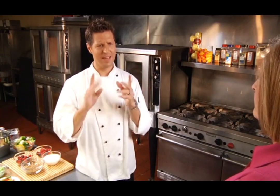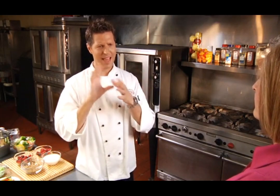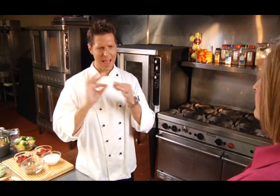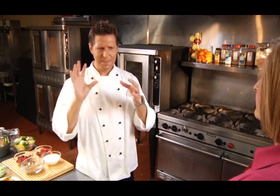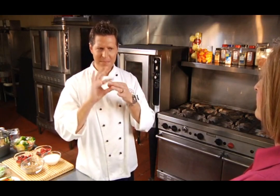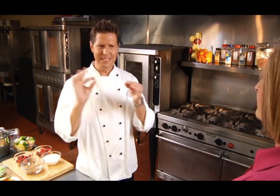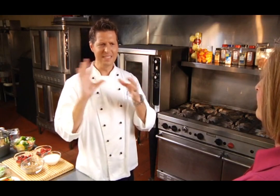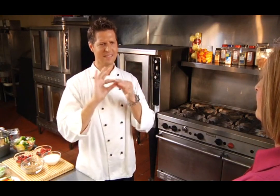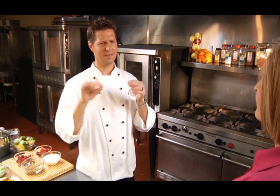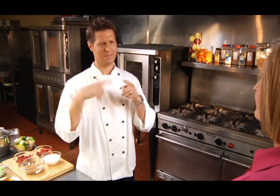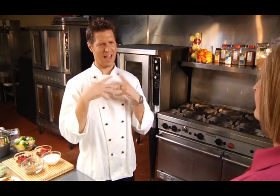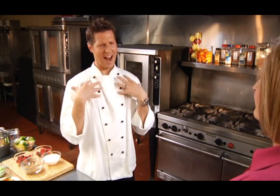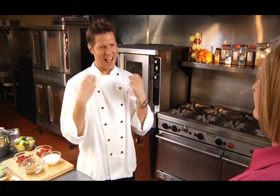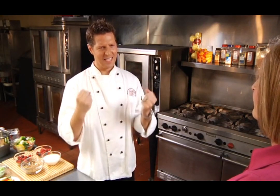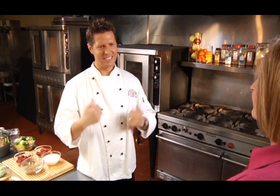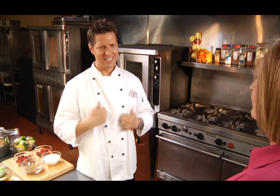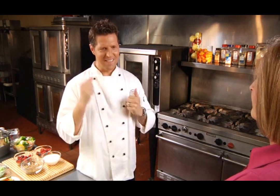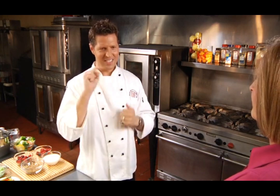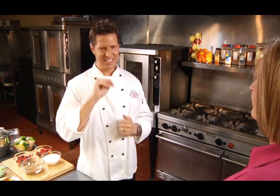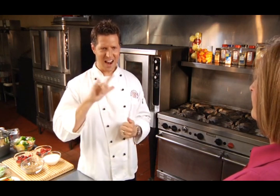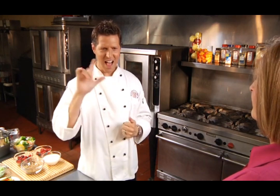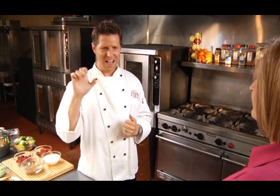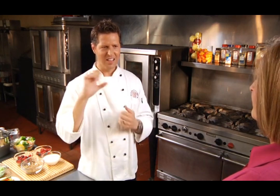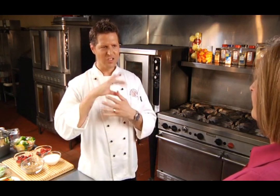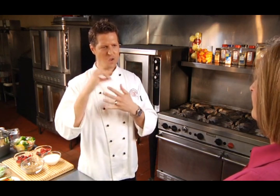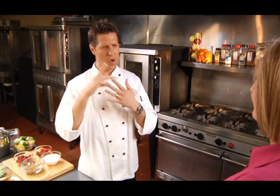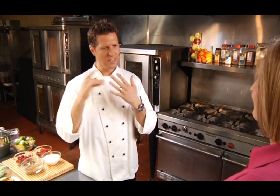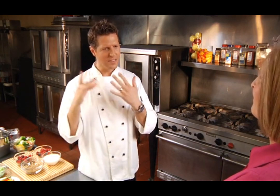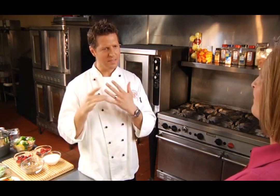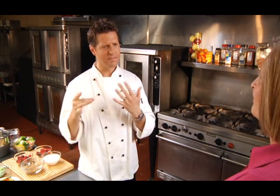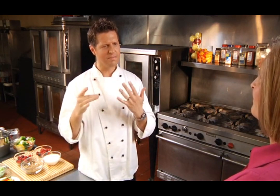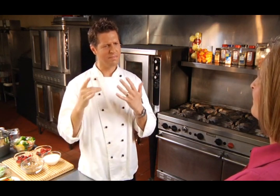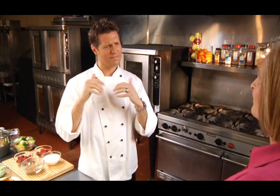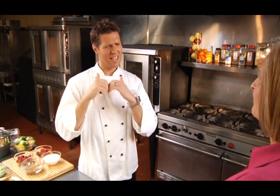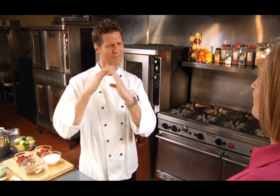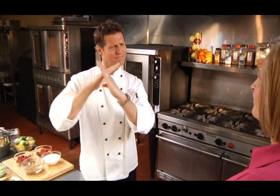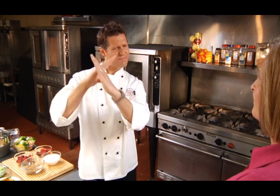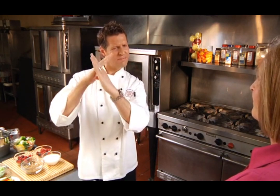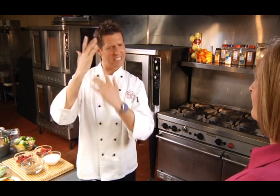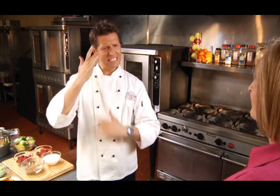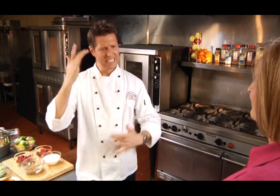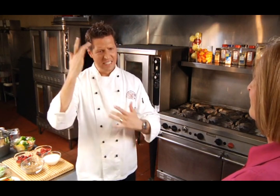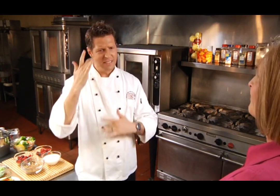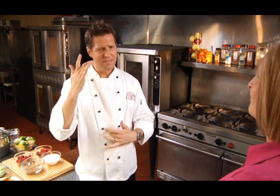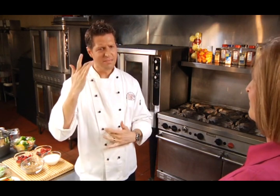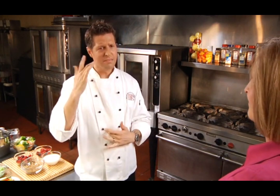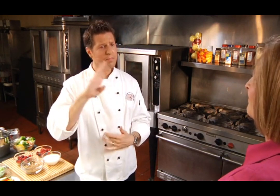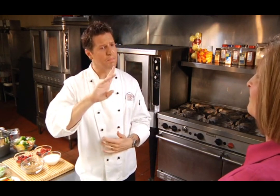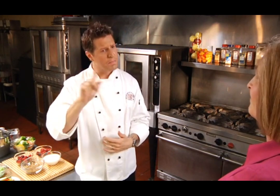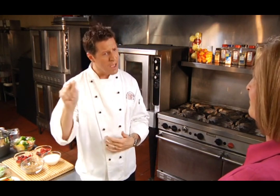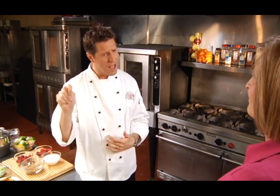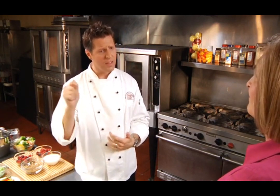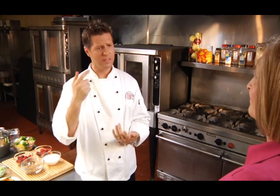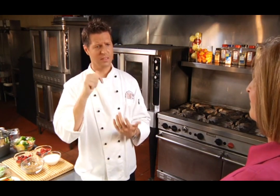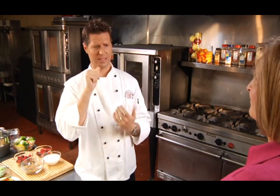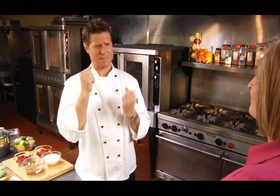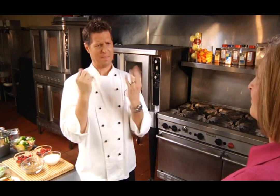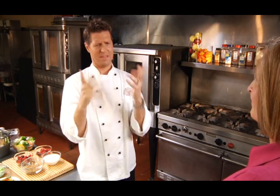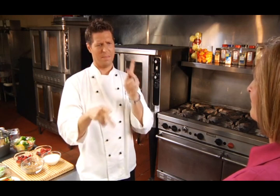seems to be talking about making healthy lifestyle choices and how we can prevent diseases. But not many people